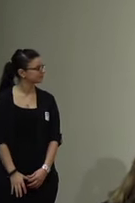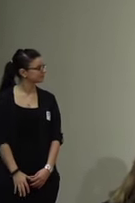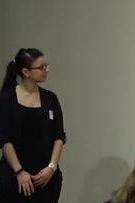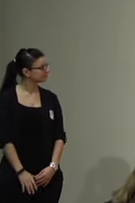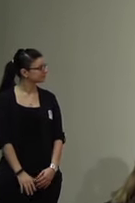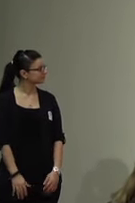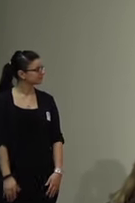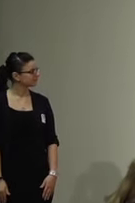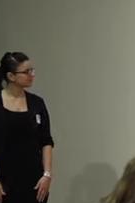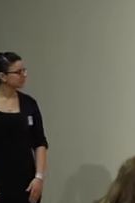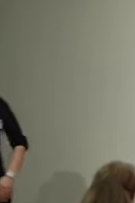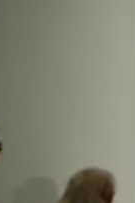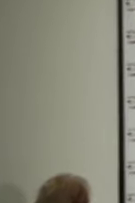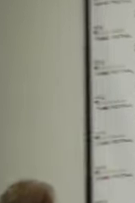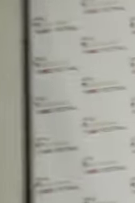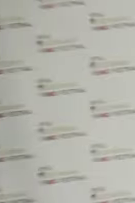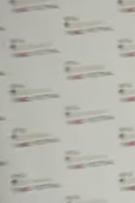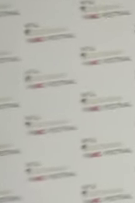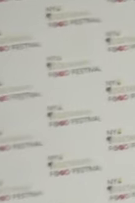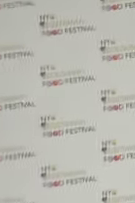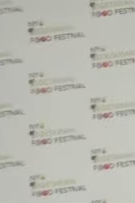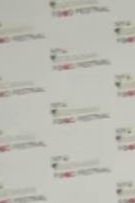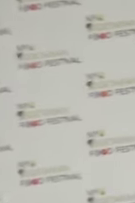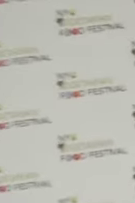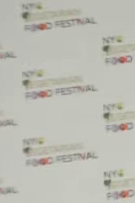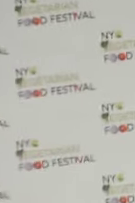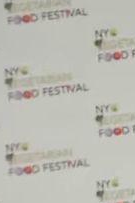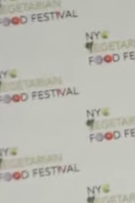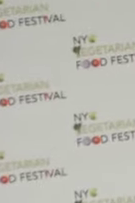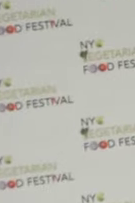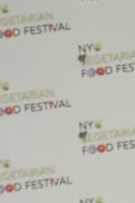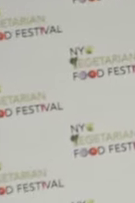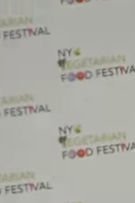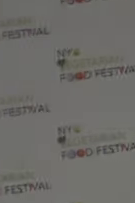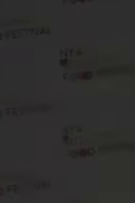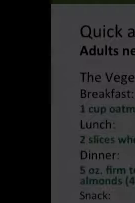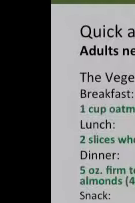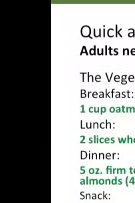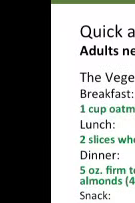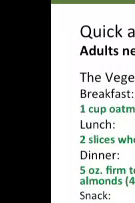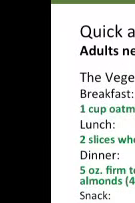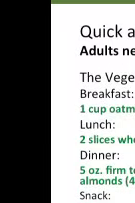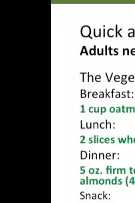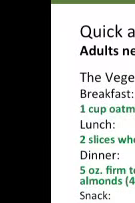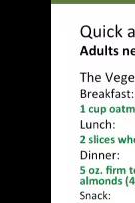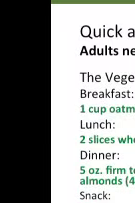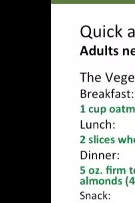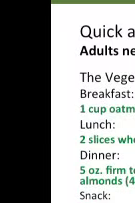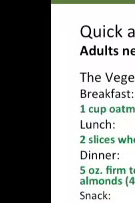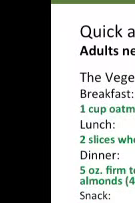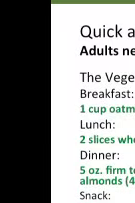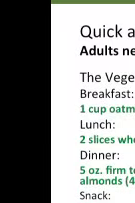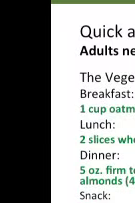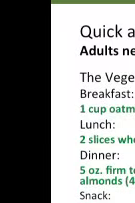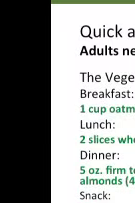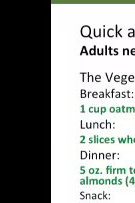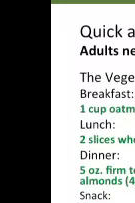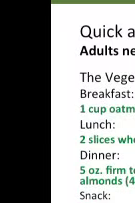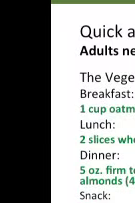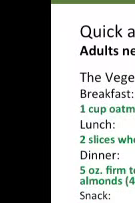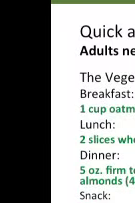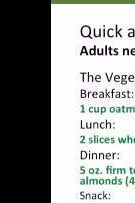really easy way to switch eggs out of your diet, especially for baking. And I'm only gonna spend a couple minutes talking